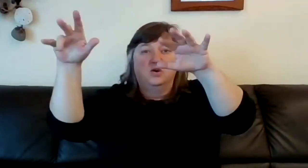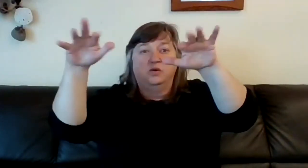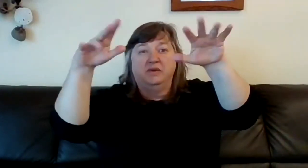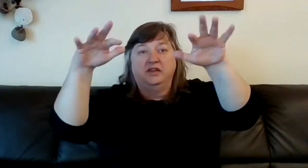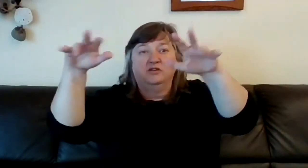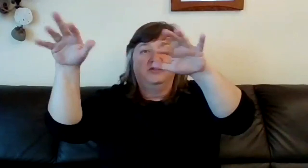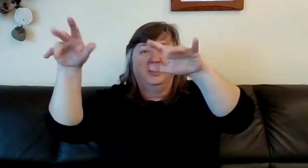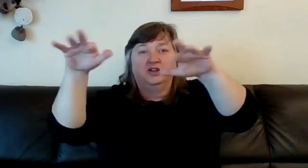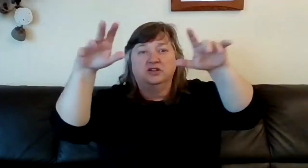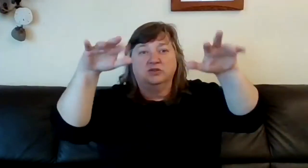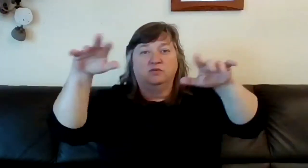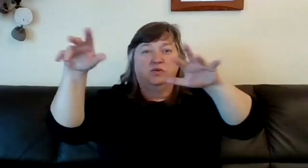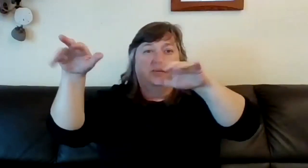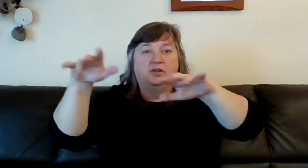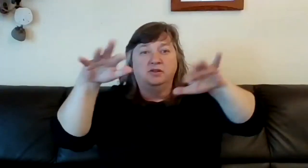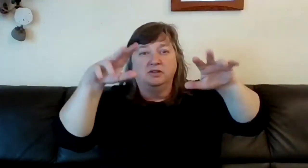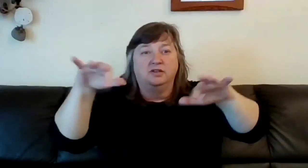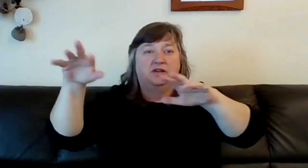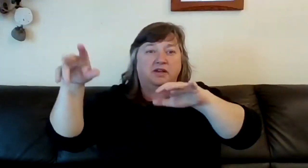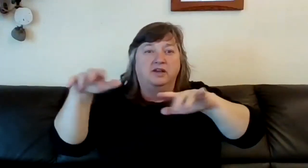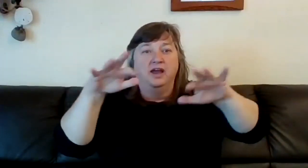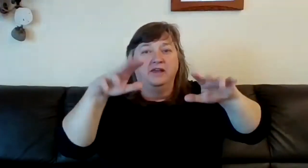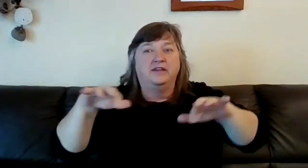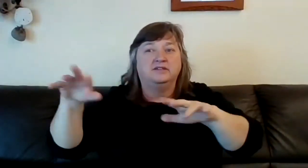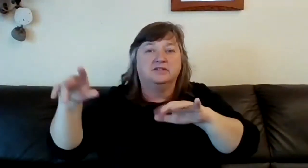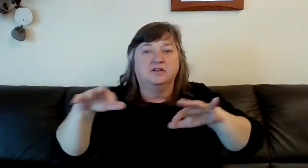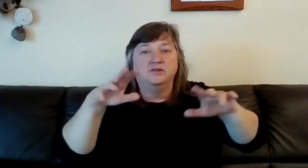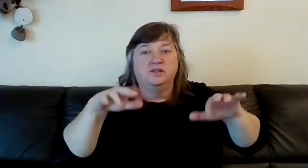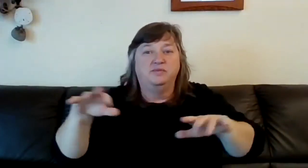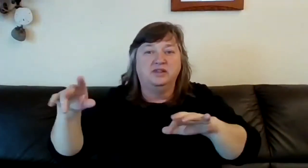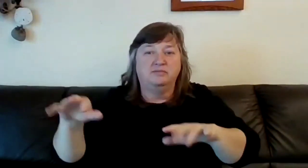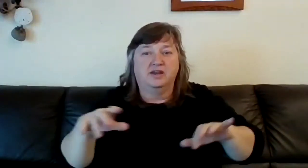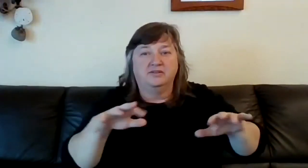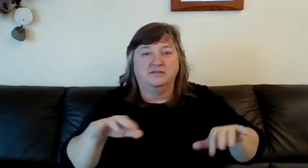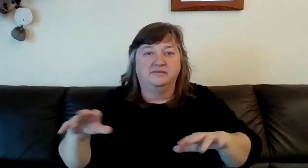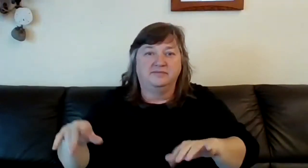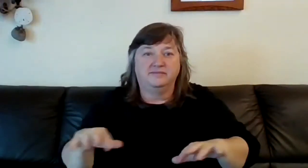So make your fingers wobble and then slowly bring them down.